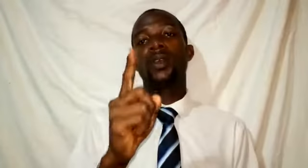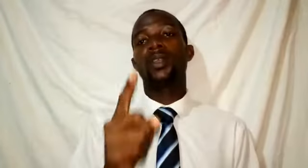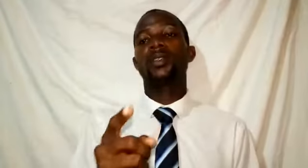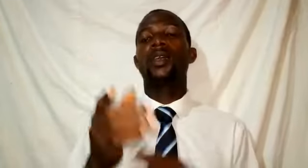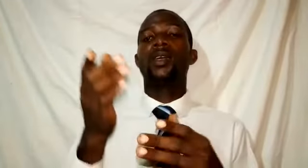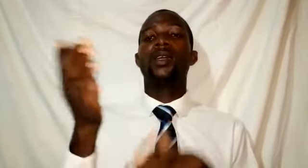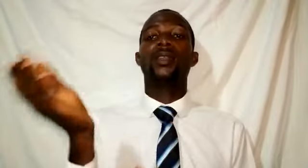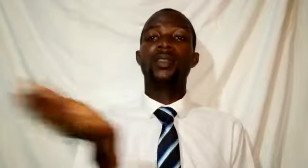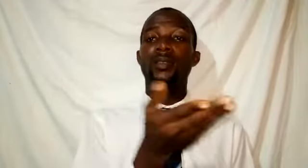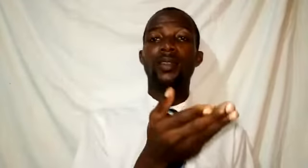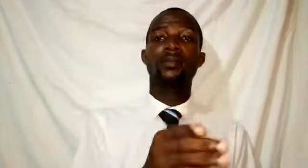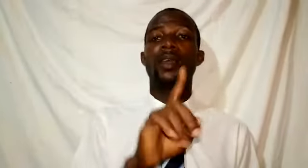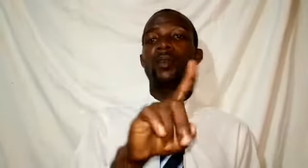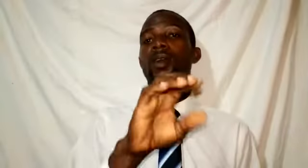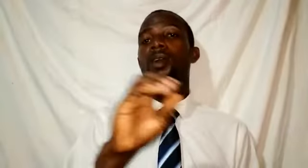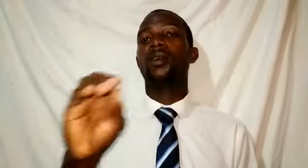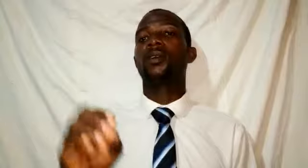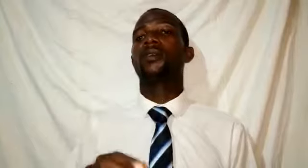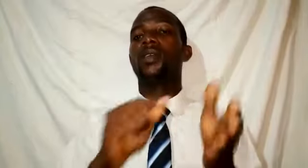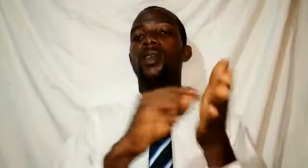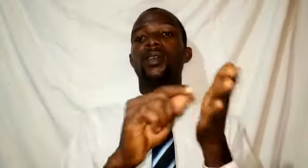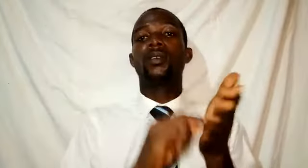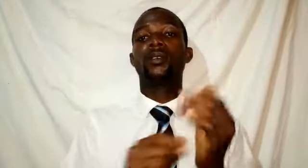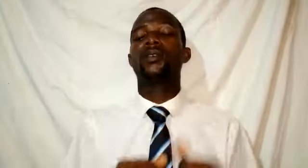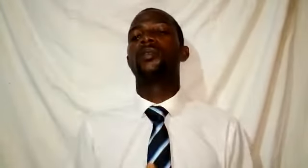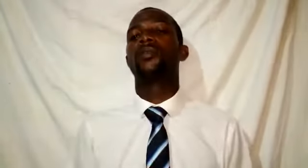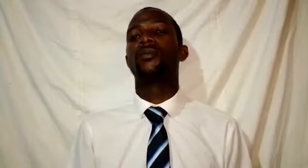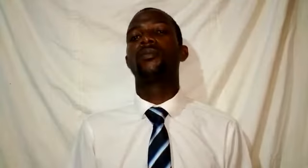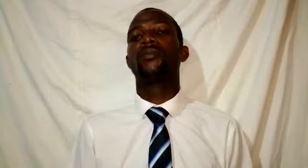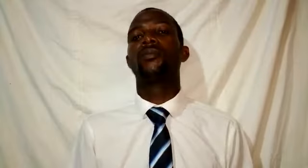by 100 equals